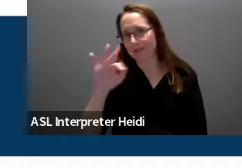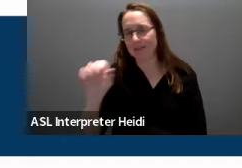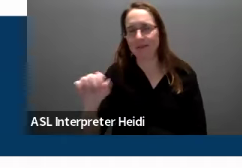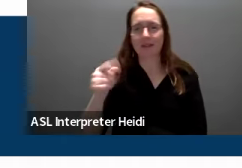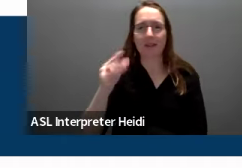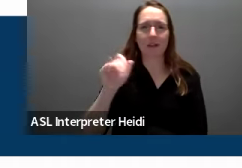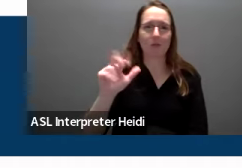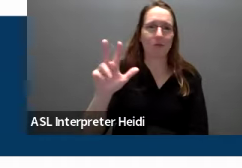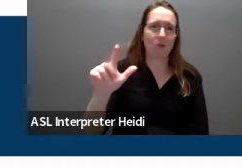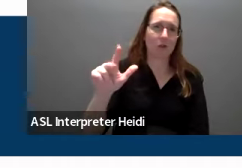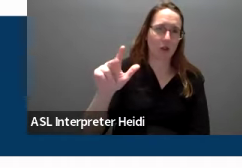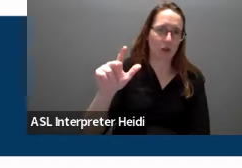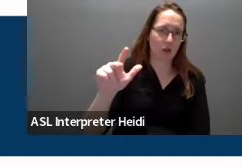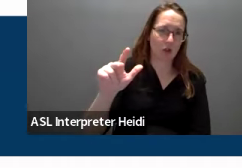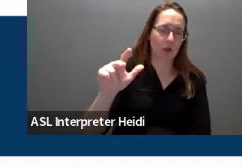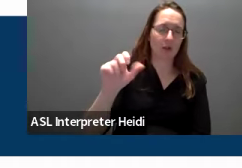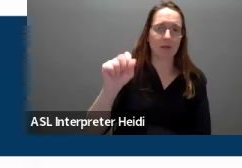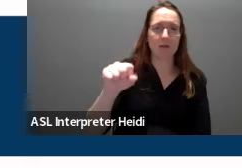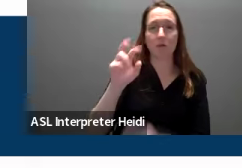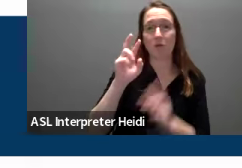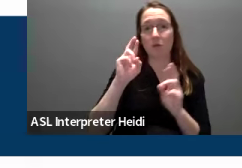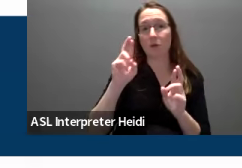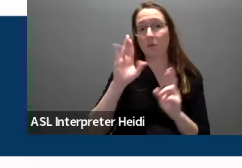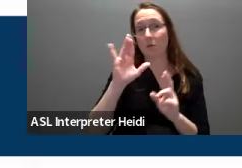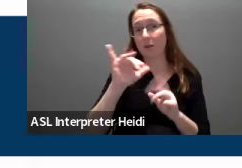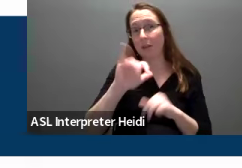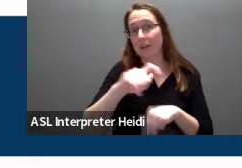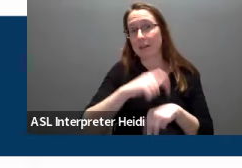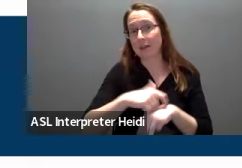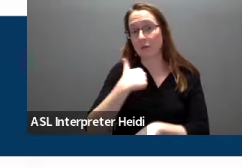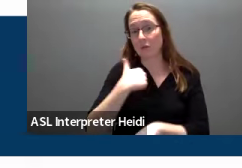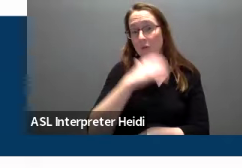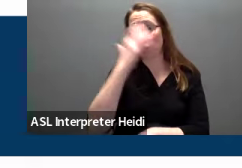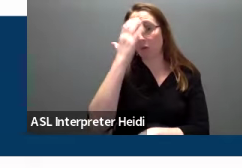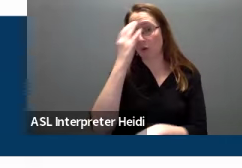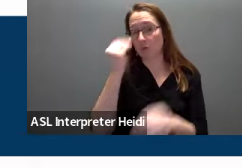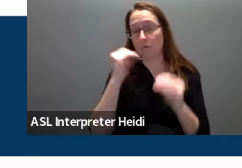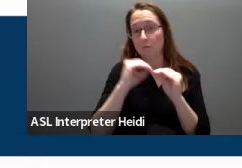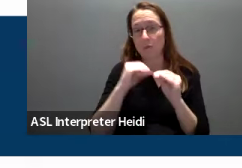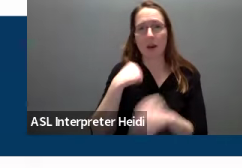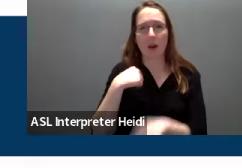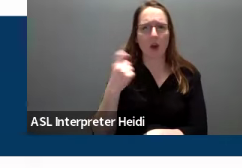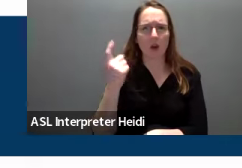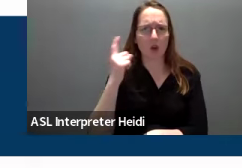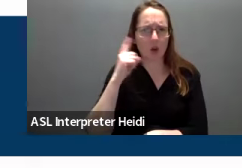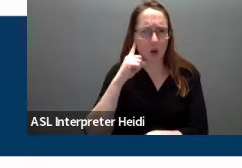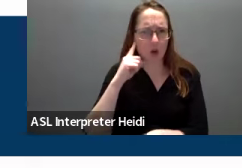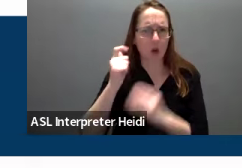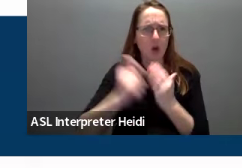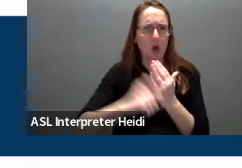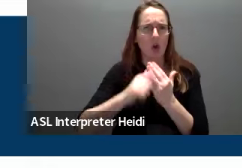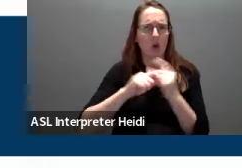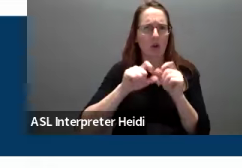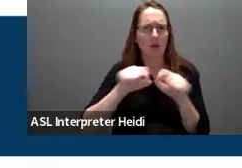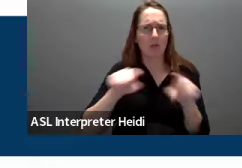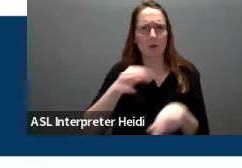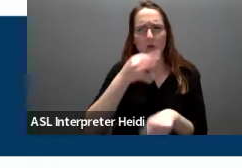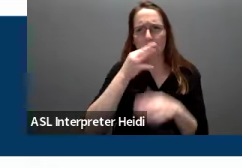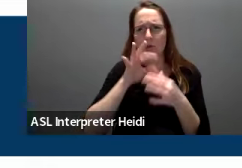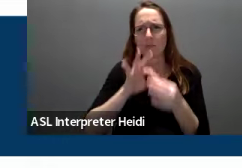April 23rd. So hopefully by then we will know more. I did hear that there is an article coming out about